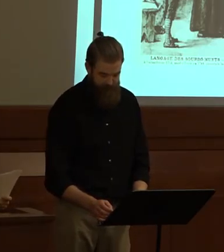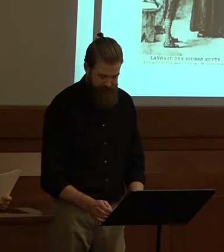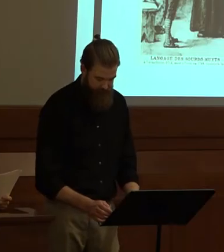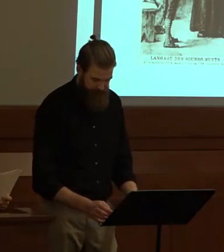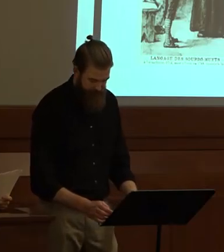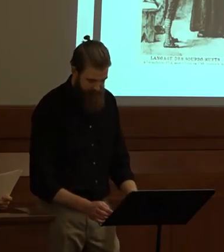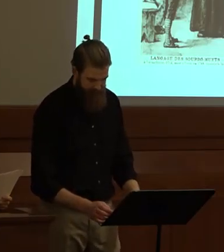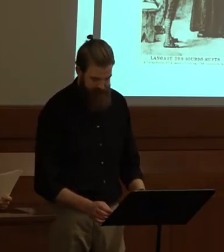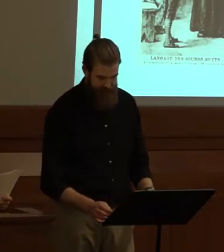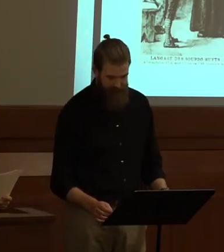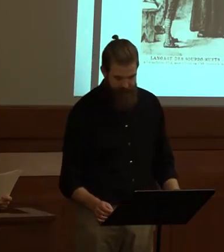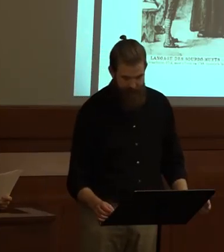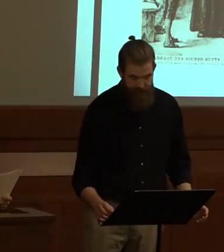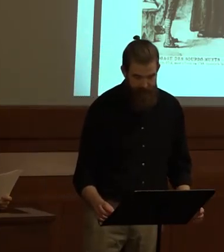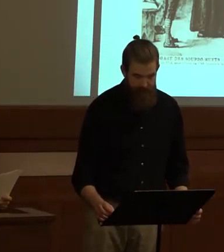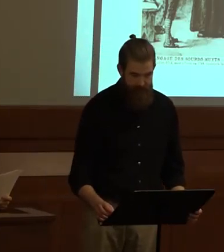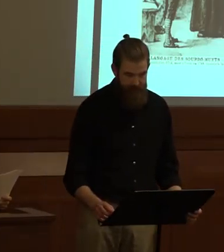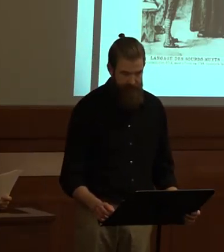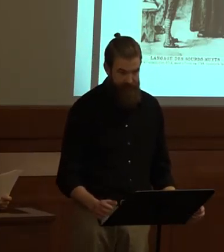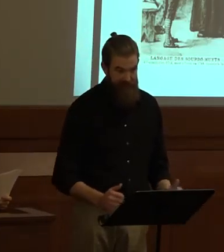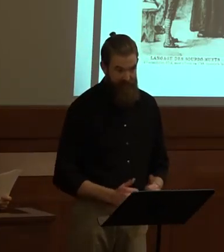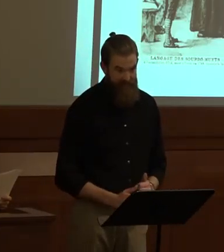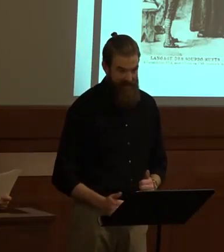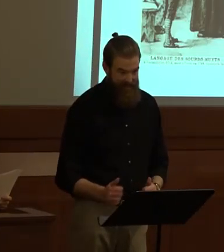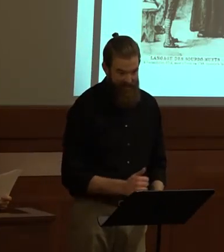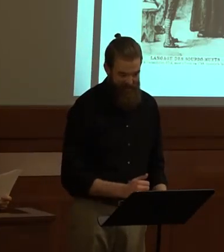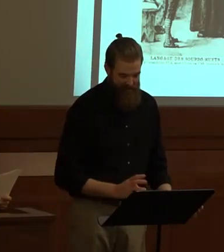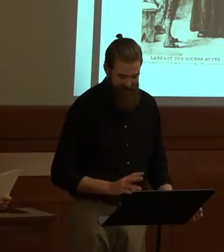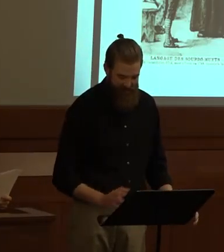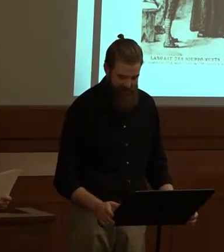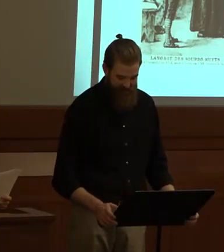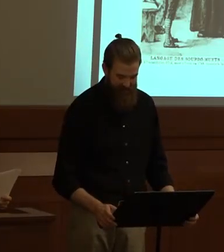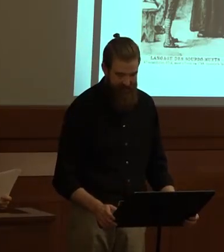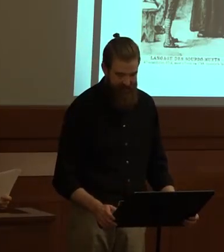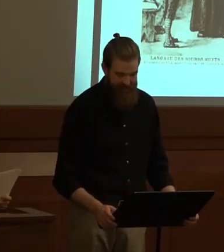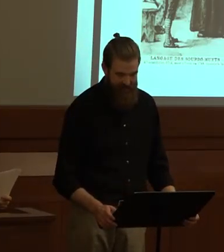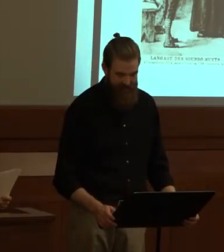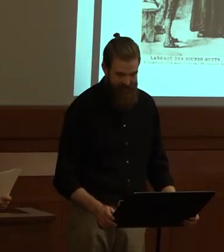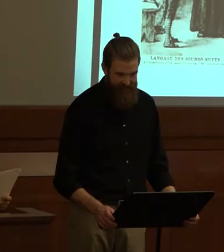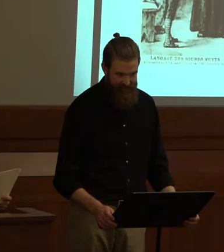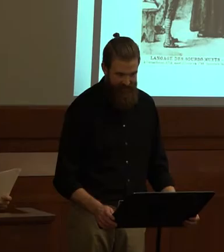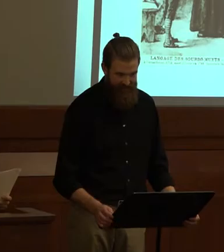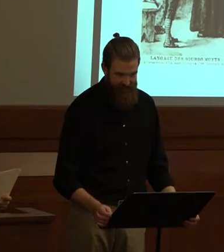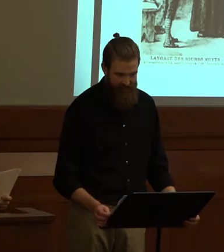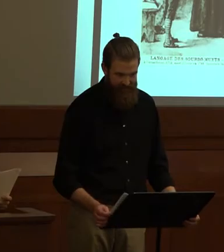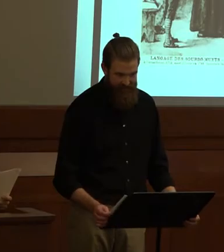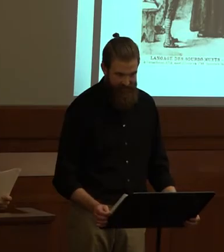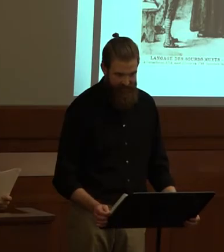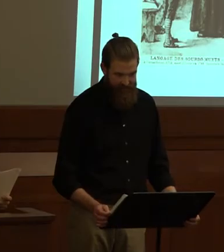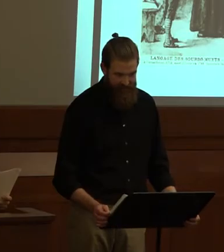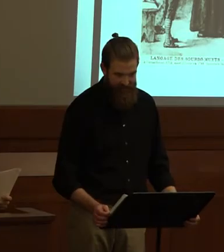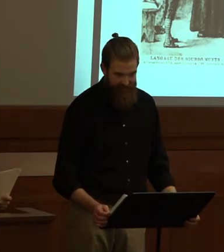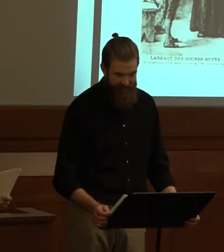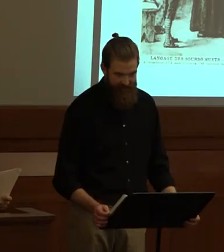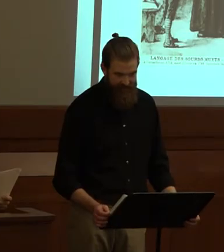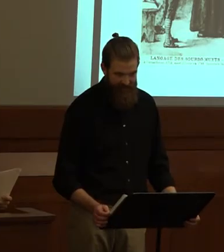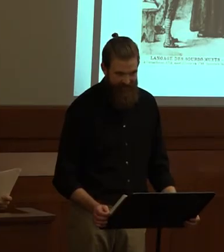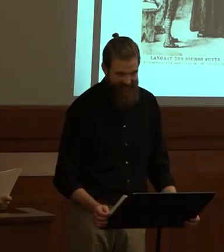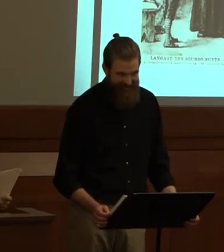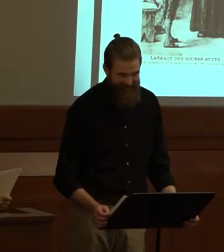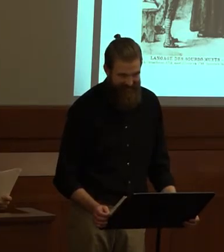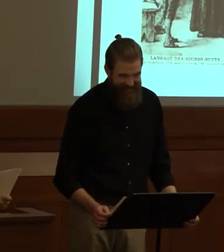public mass in a clear, spoken French voice. The assembly heard his perfectly